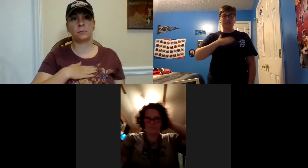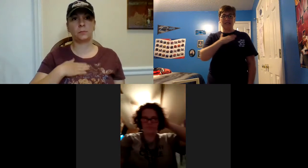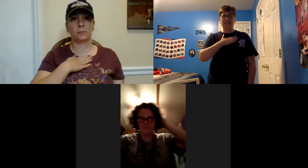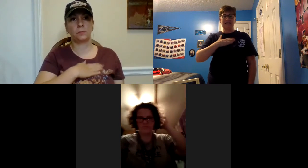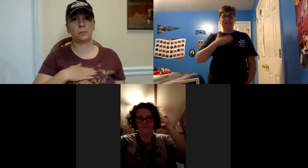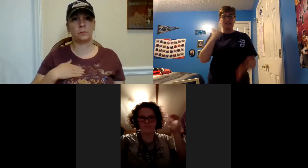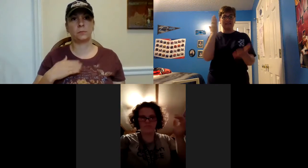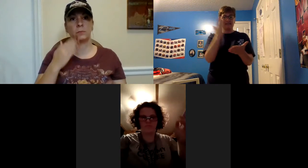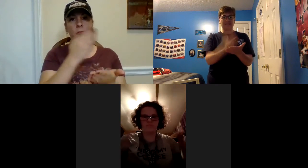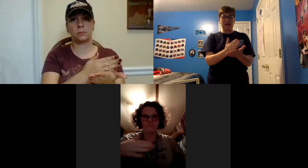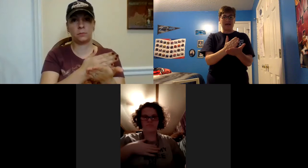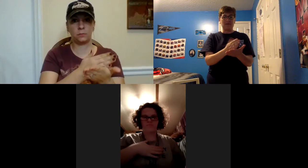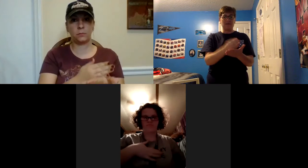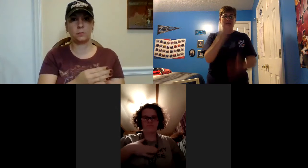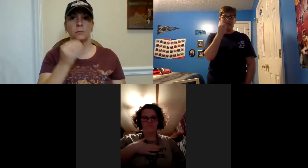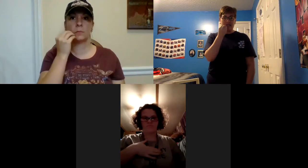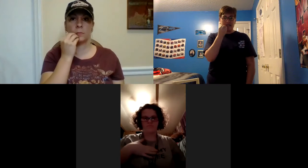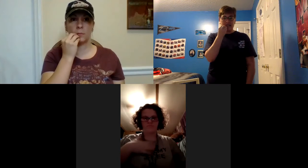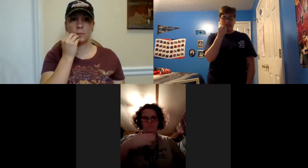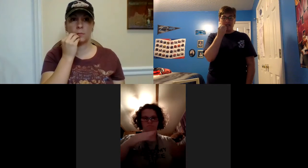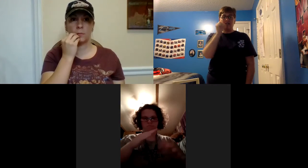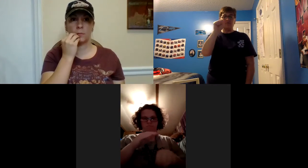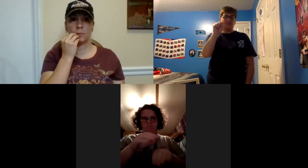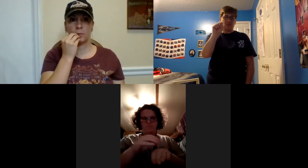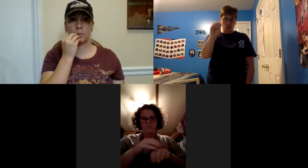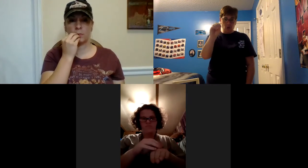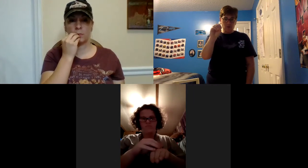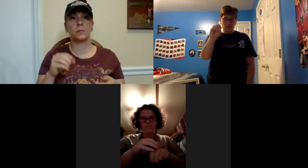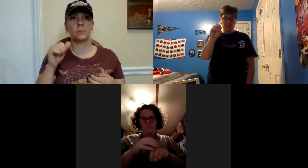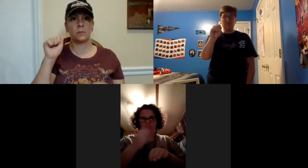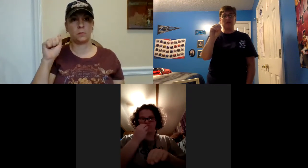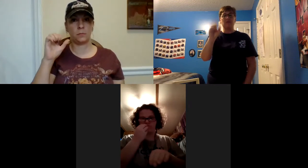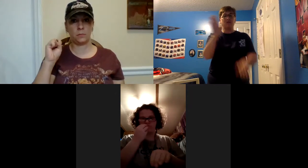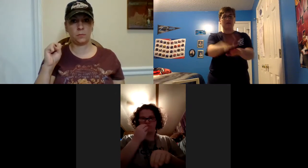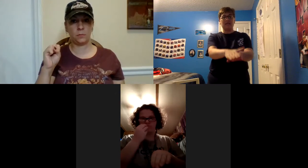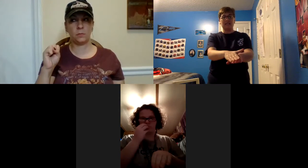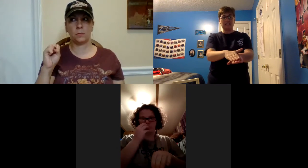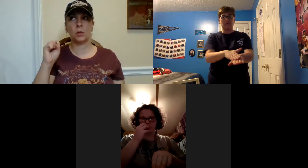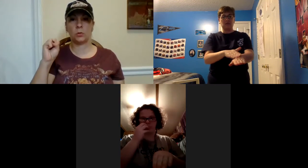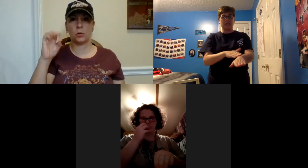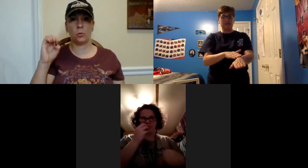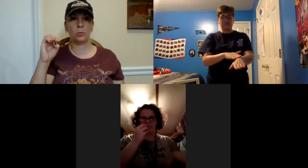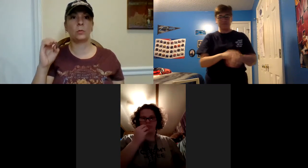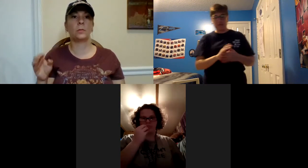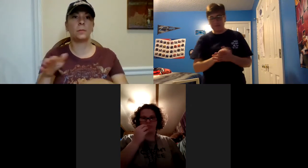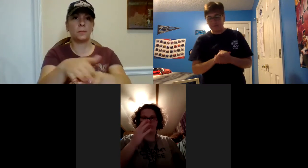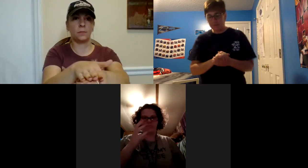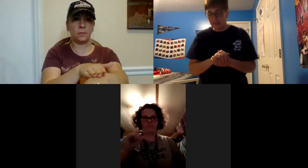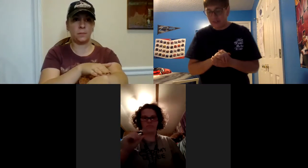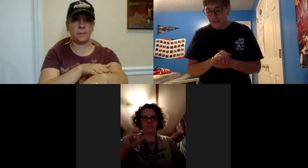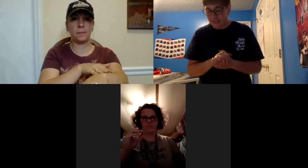So please stop eating. So if you want to put slow in there, and then slowly.